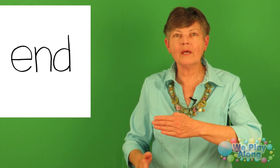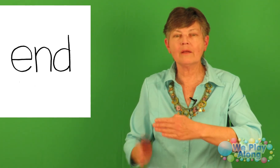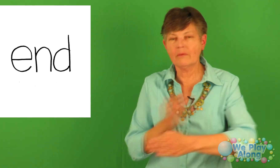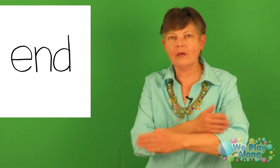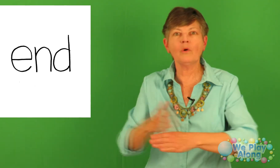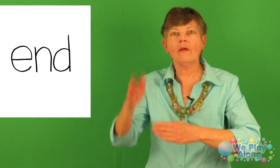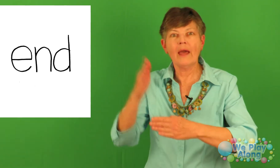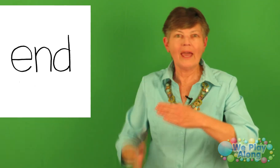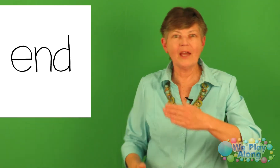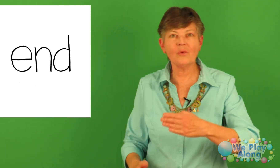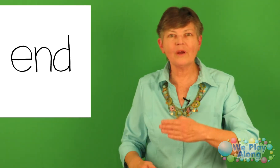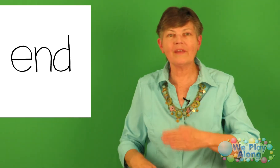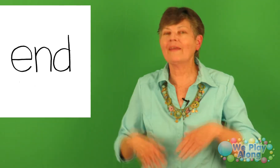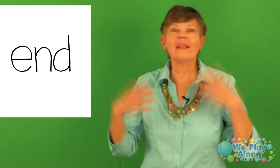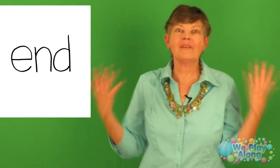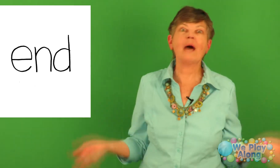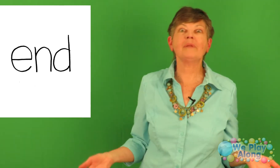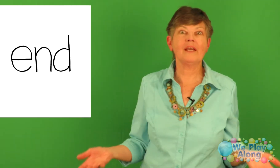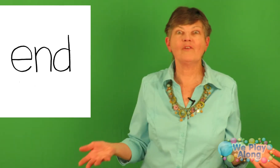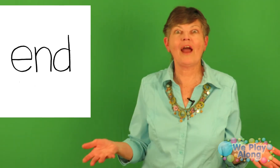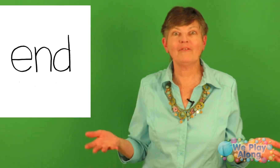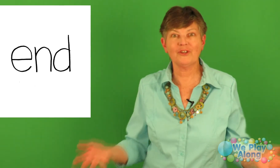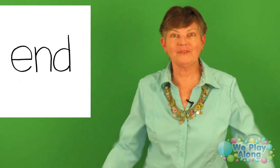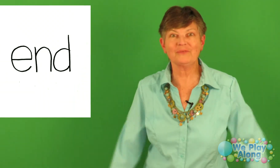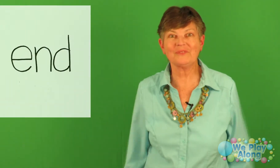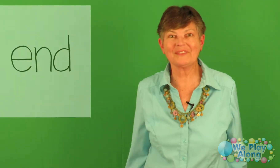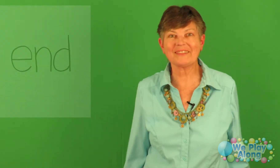with, and they lived happily ever after.